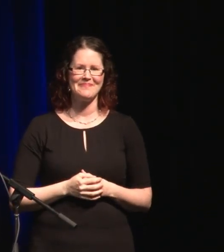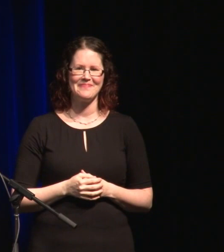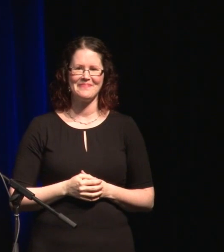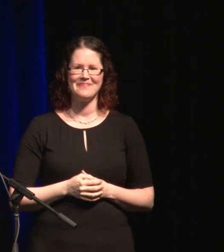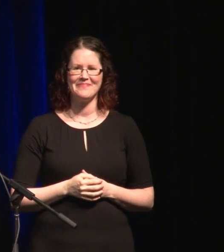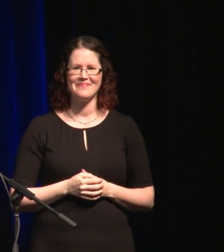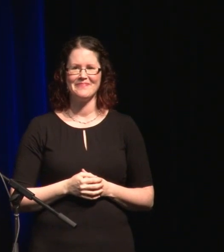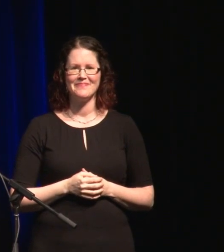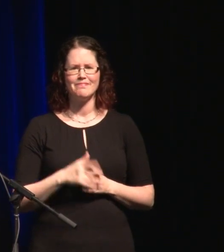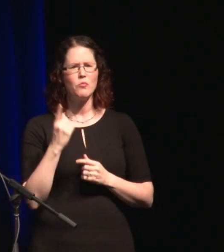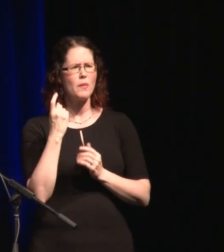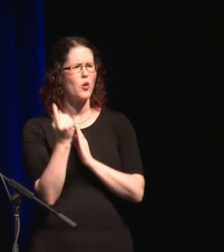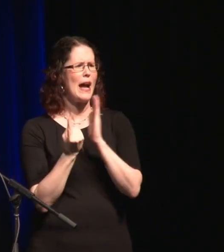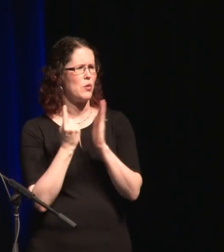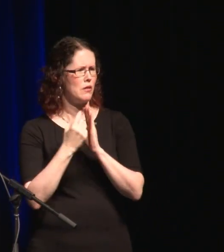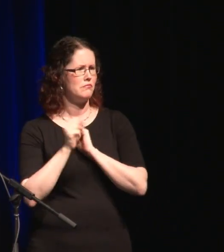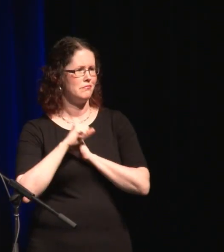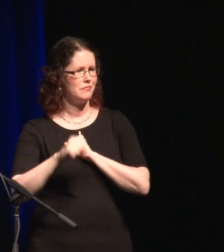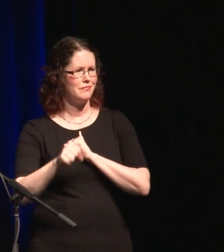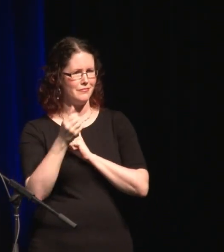But another hour.